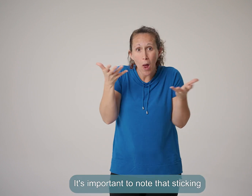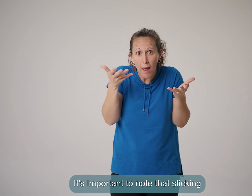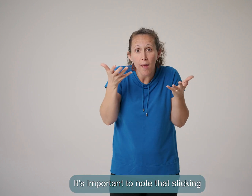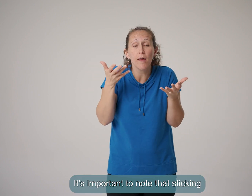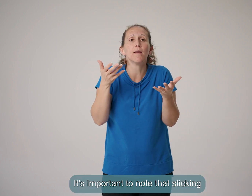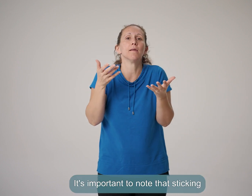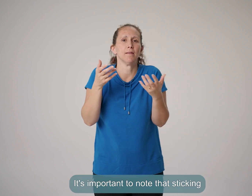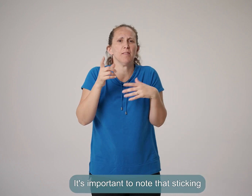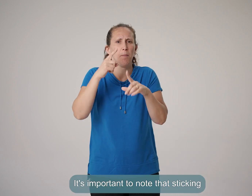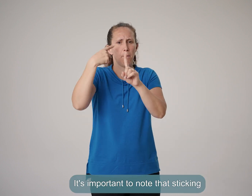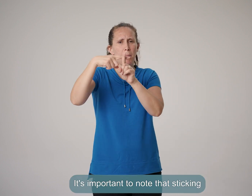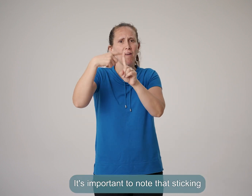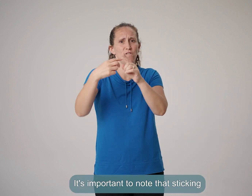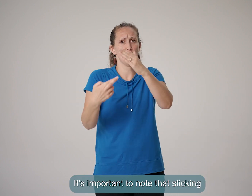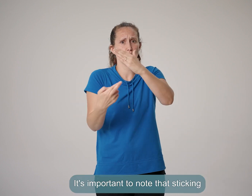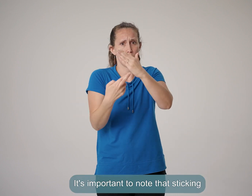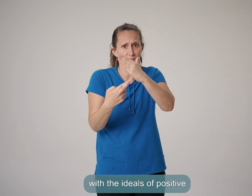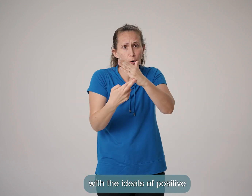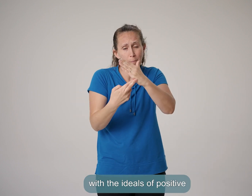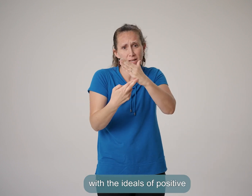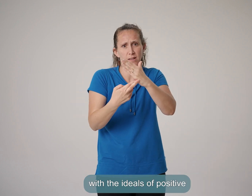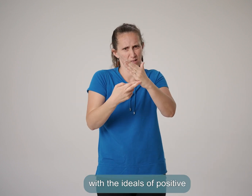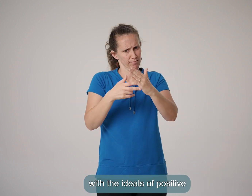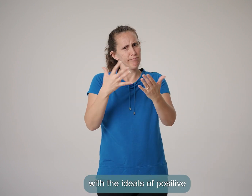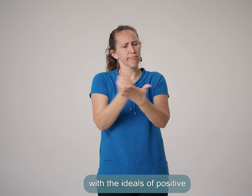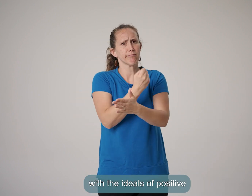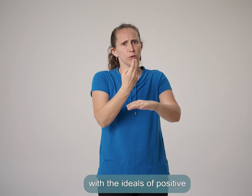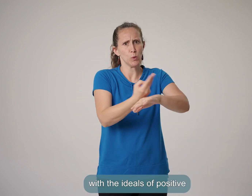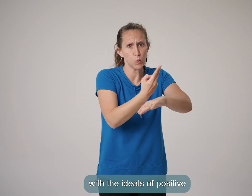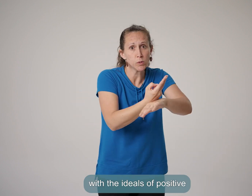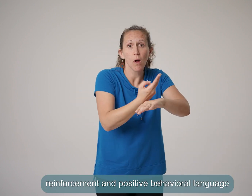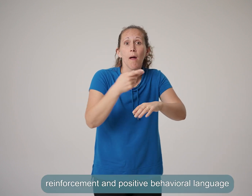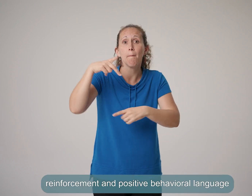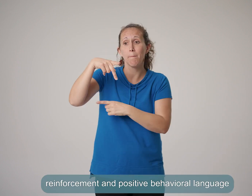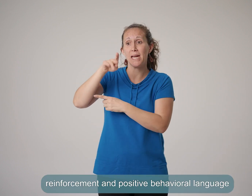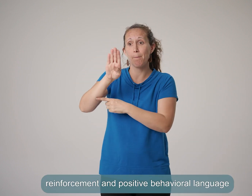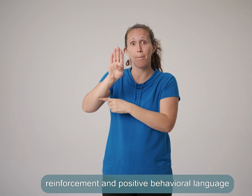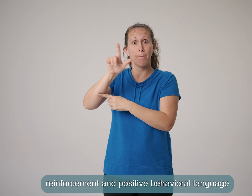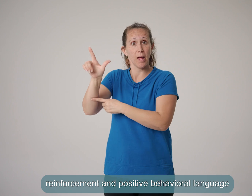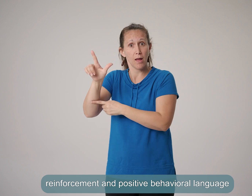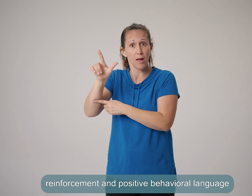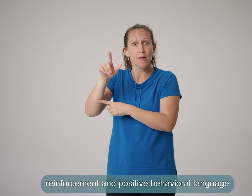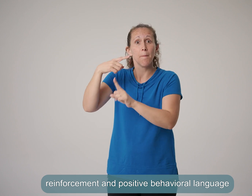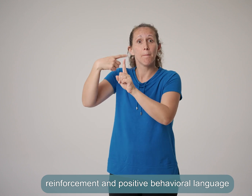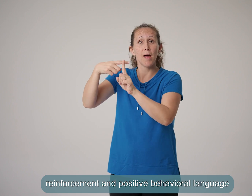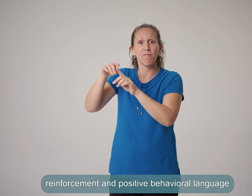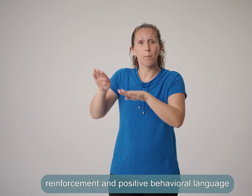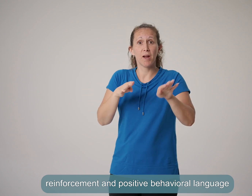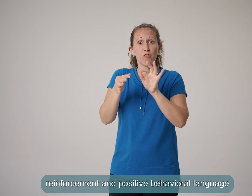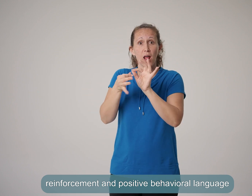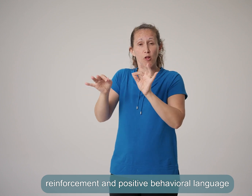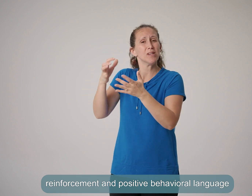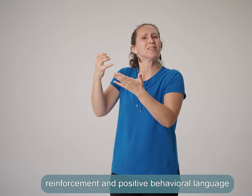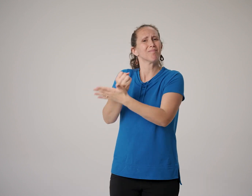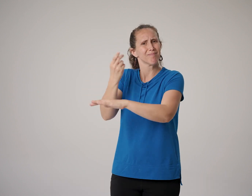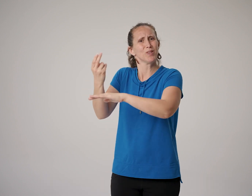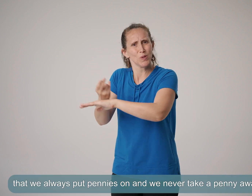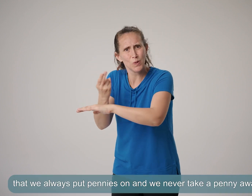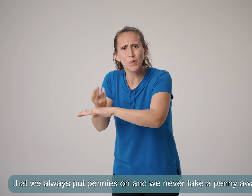It's important to note that sticking with the ideals of positive reinforcement and positive behavioral language, that we